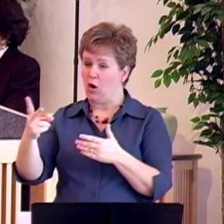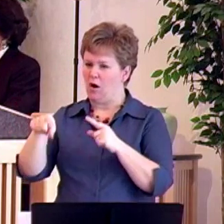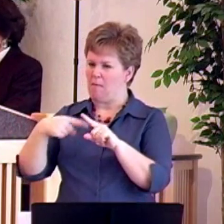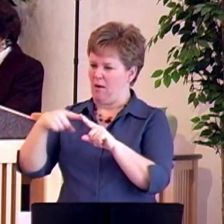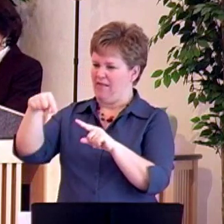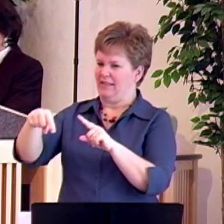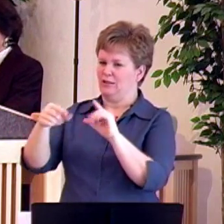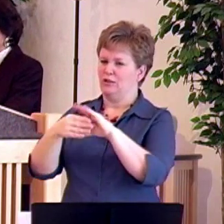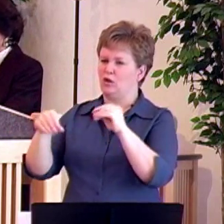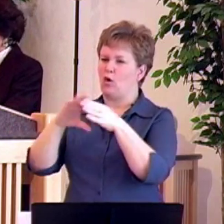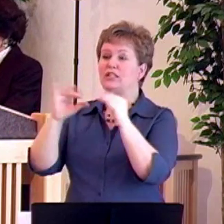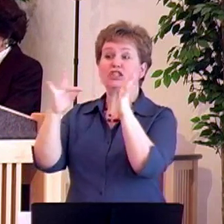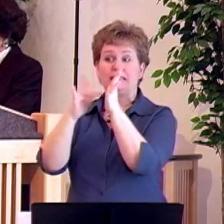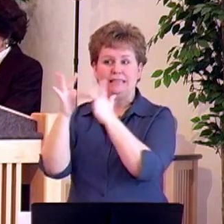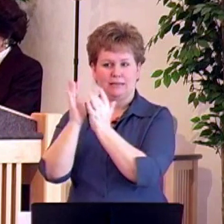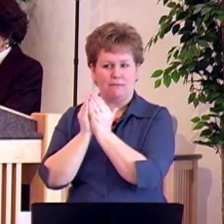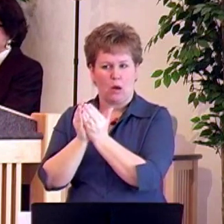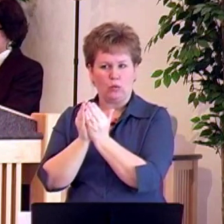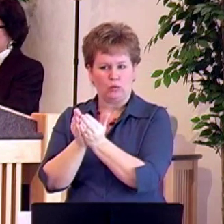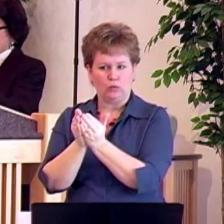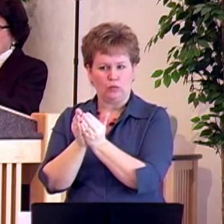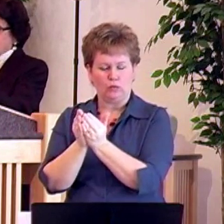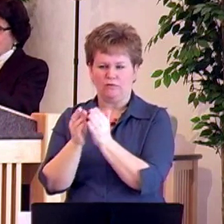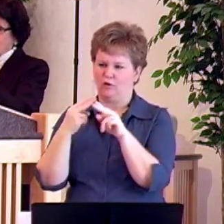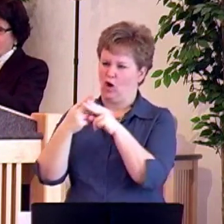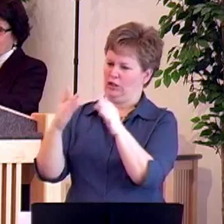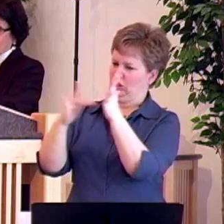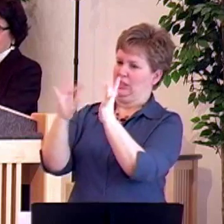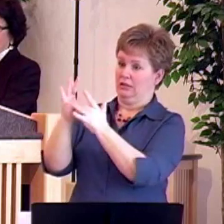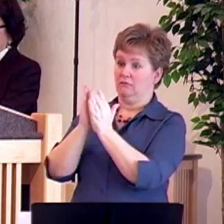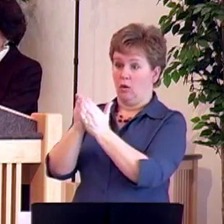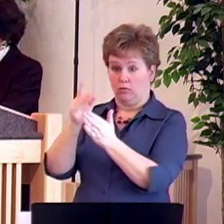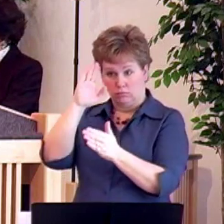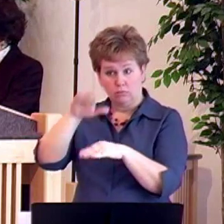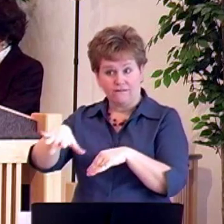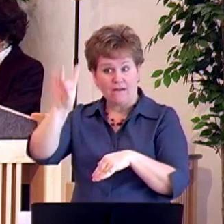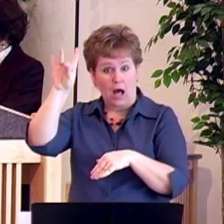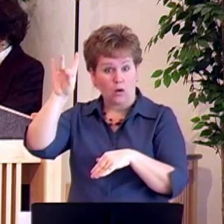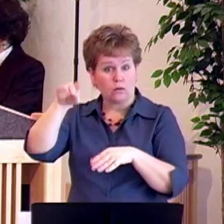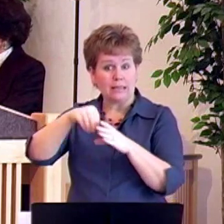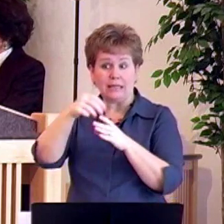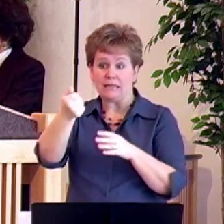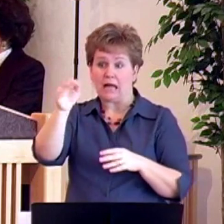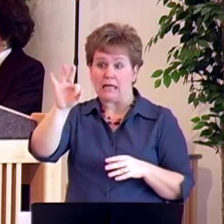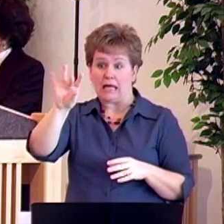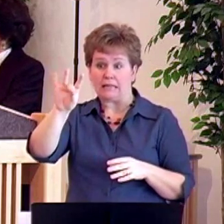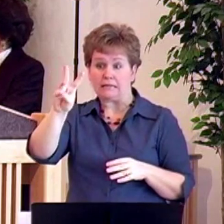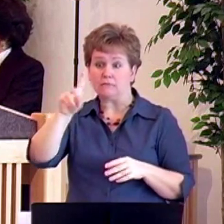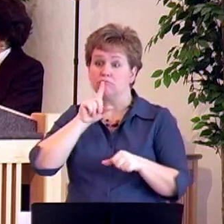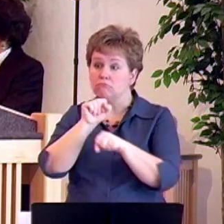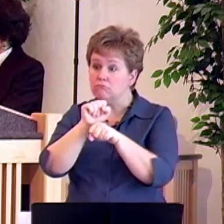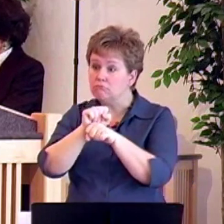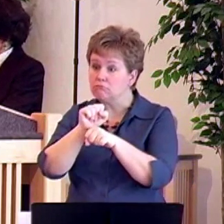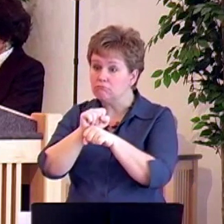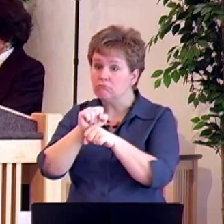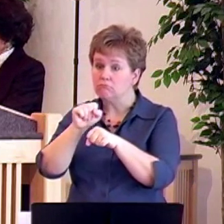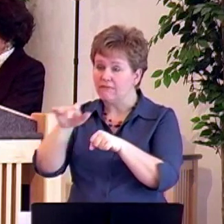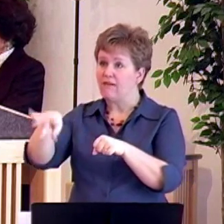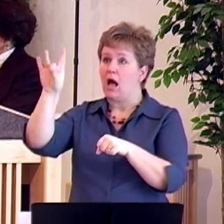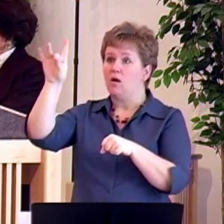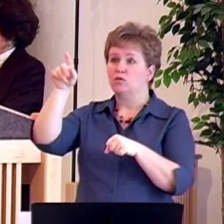the Jesus boat. The Jesus boat was actually found in 1986 when this lake was very